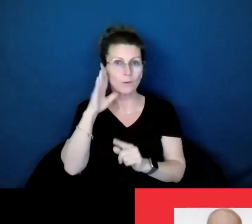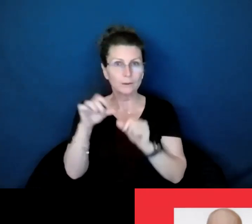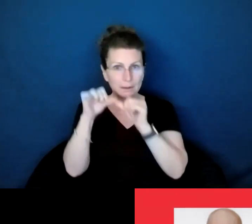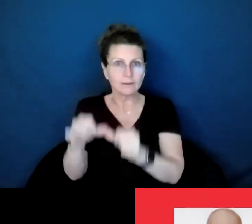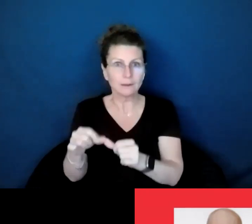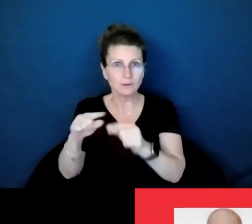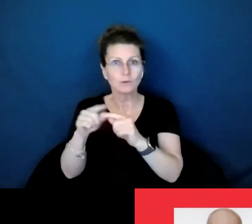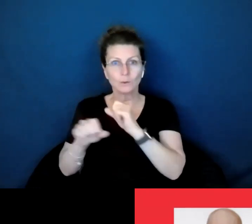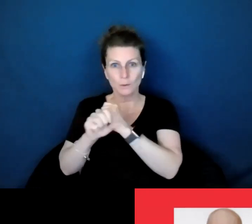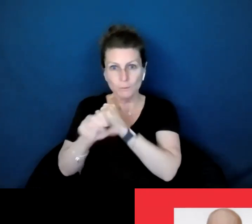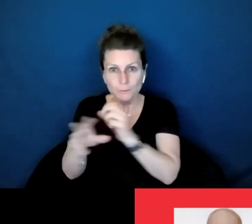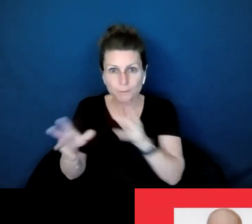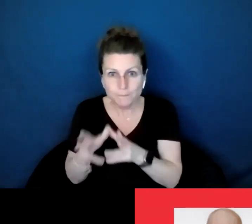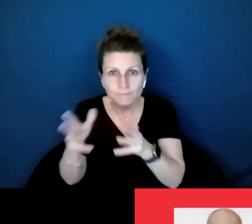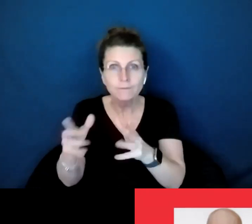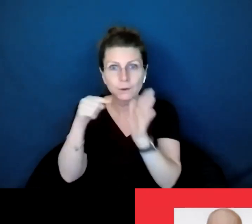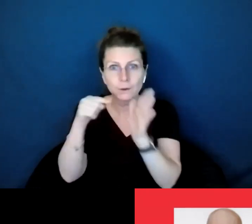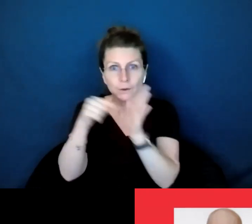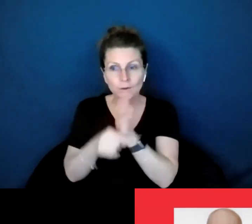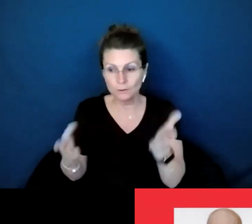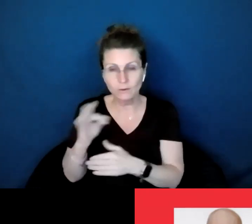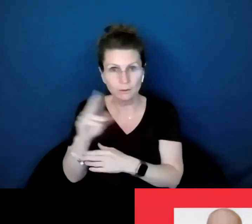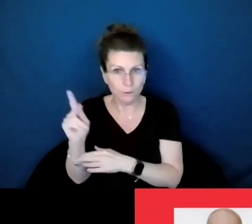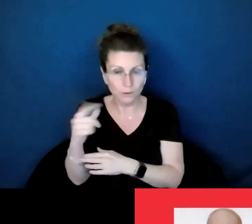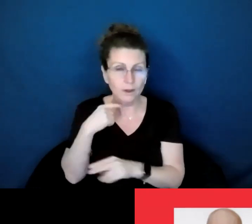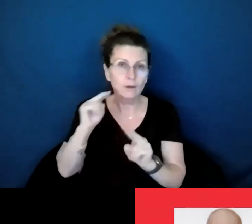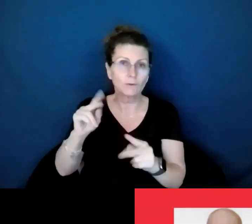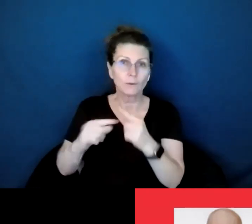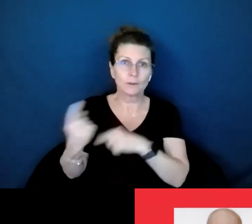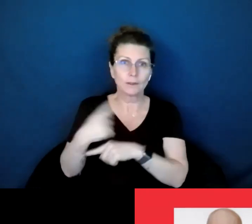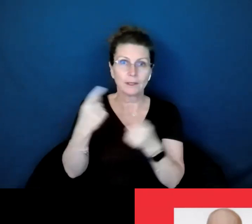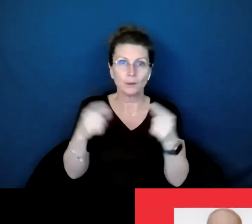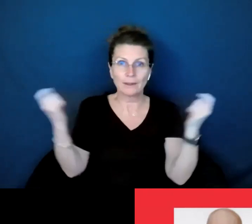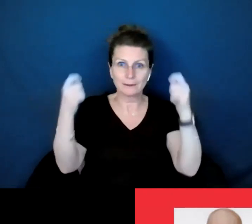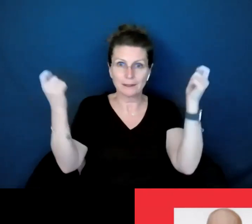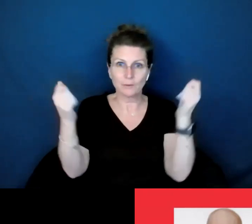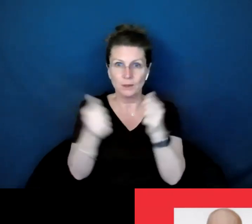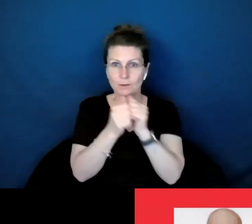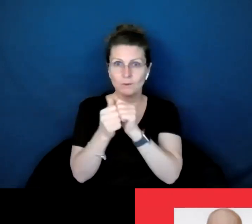promote research at York, and I look forward to the day when we can celebrate in person."